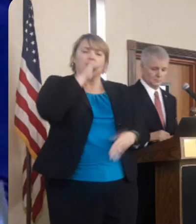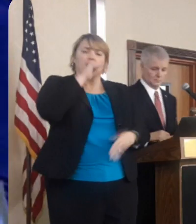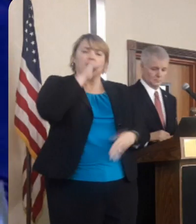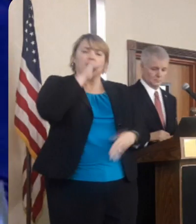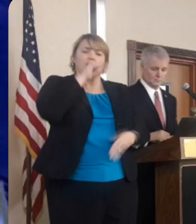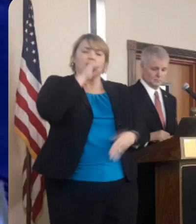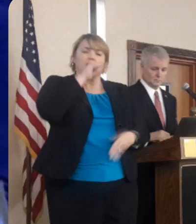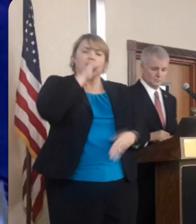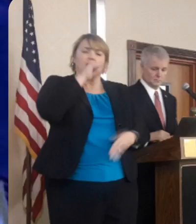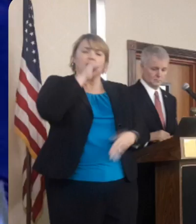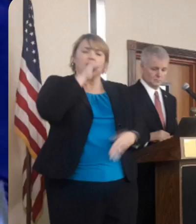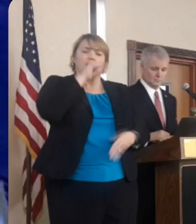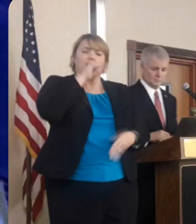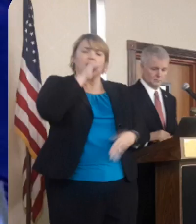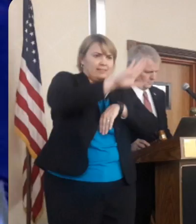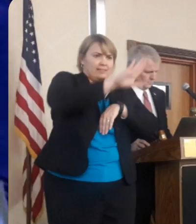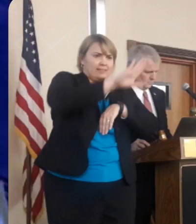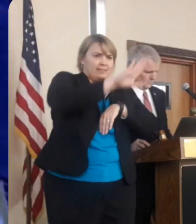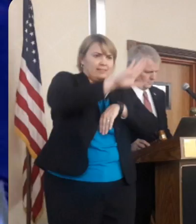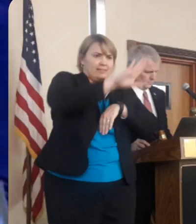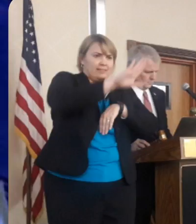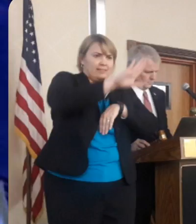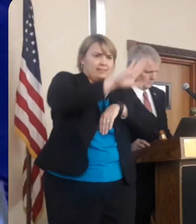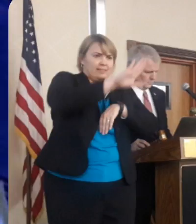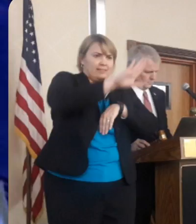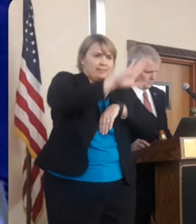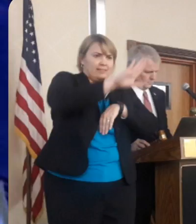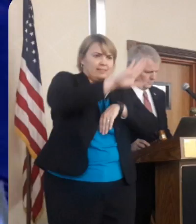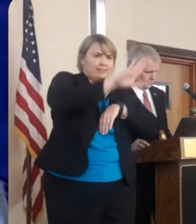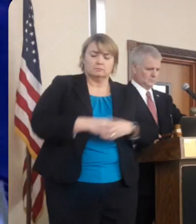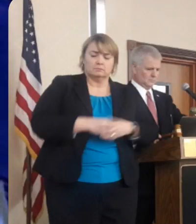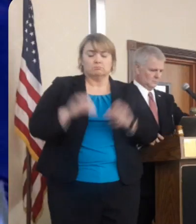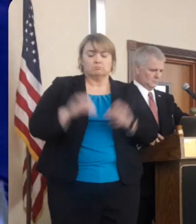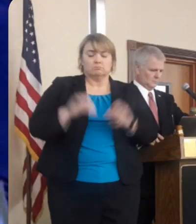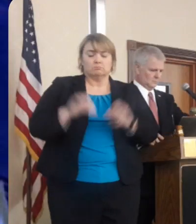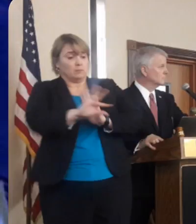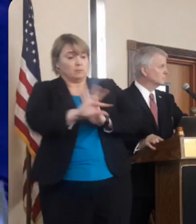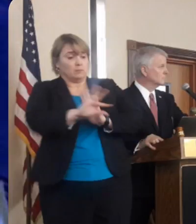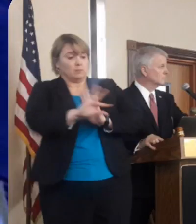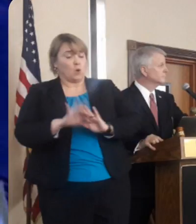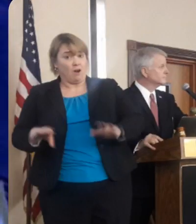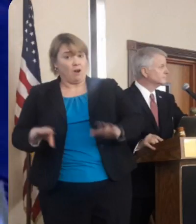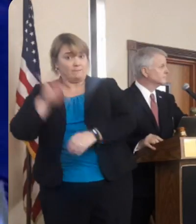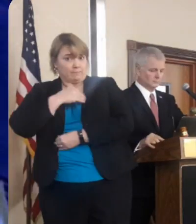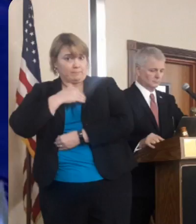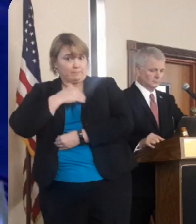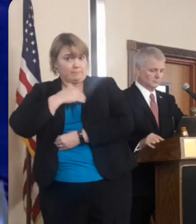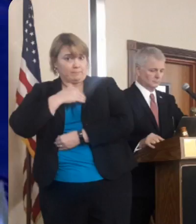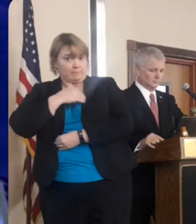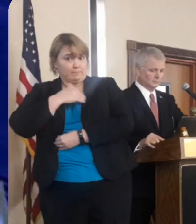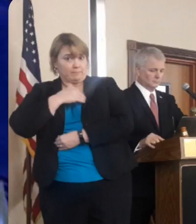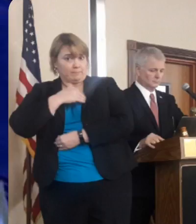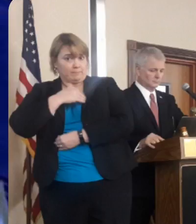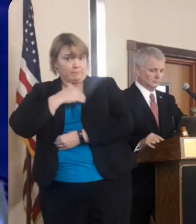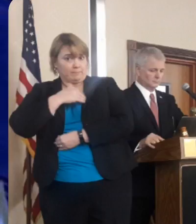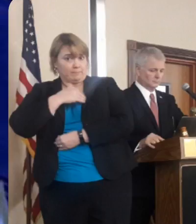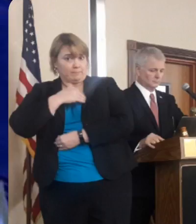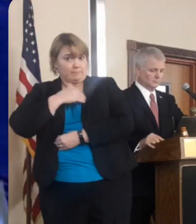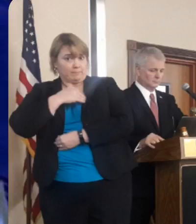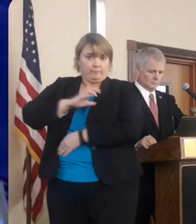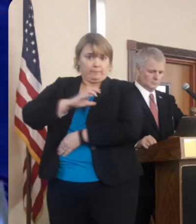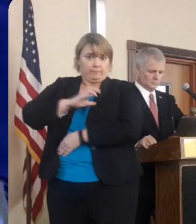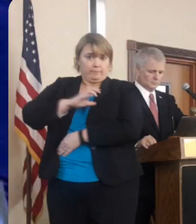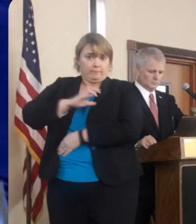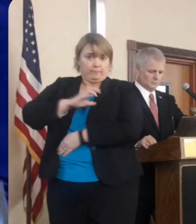a non-voting member of the committee who can then serve on the committee in its stead. So no one is